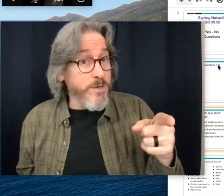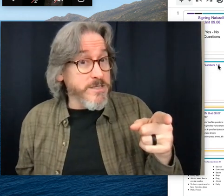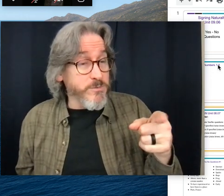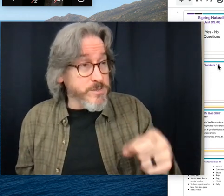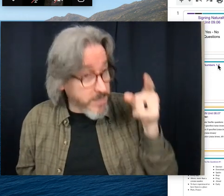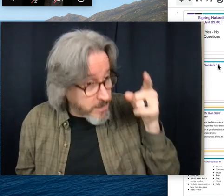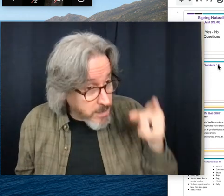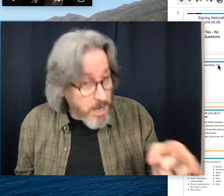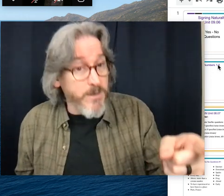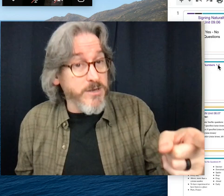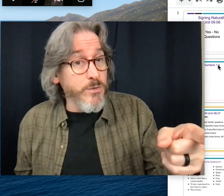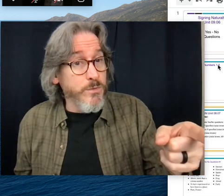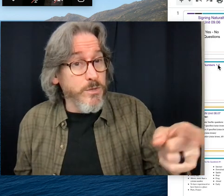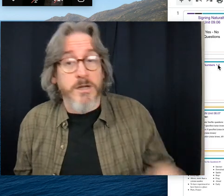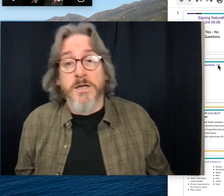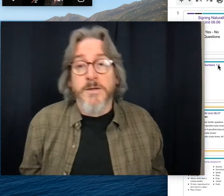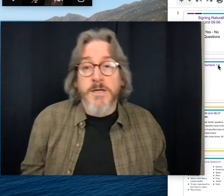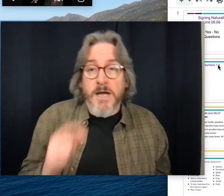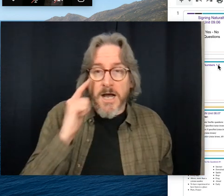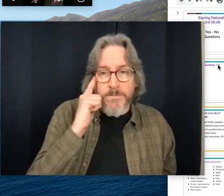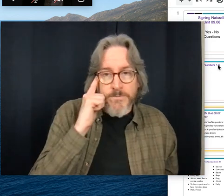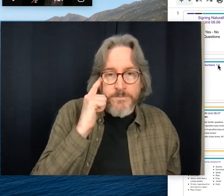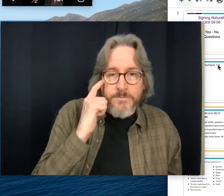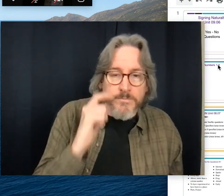forward and point to the person and be like, how about you?